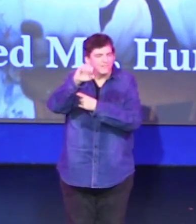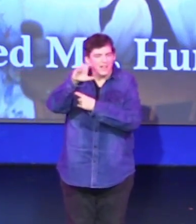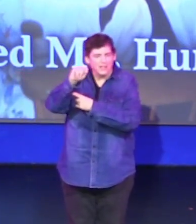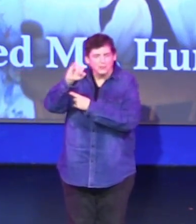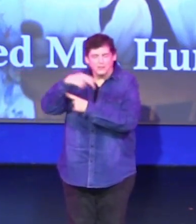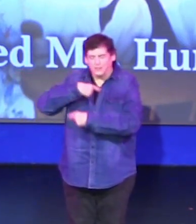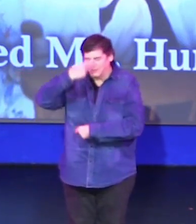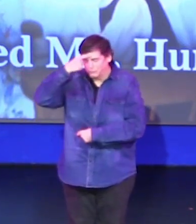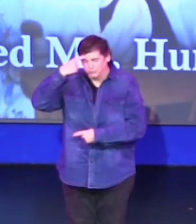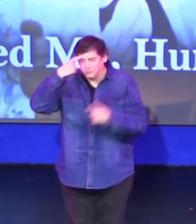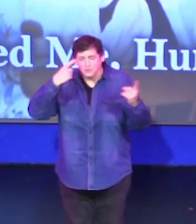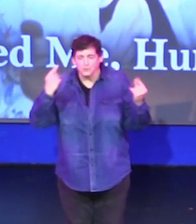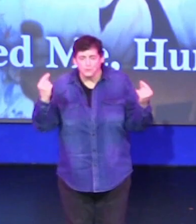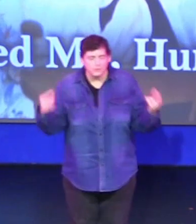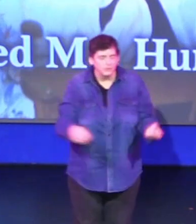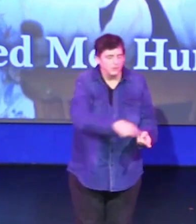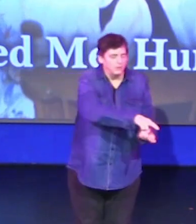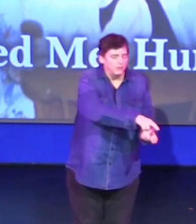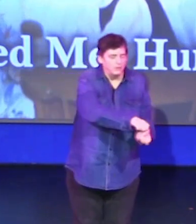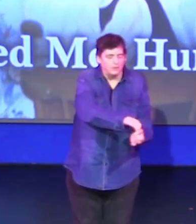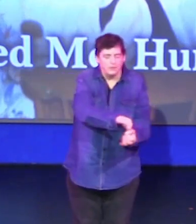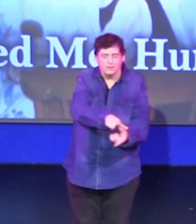described a way to get the idea of reflection across, like this.